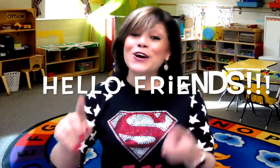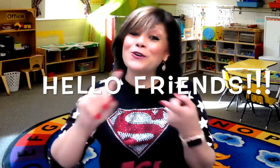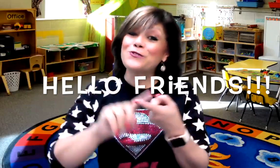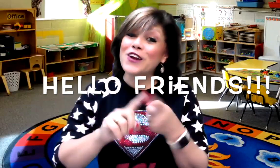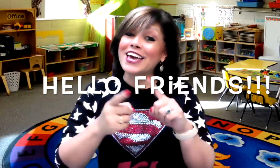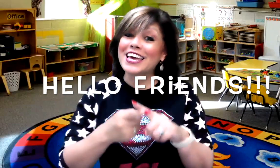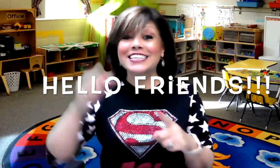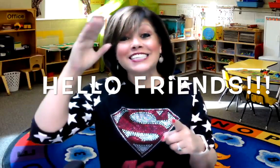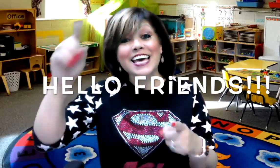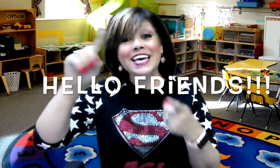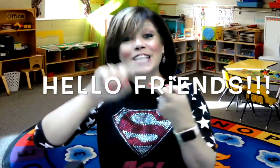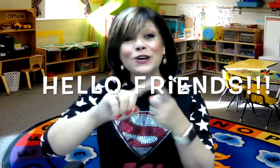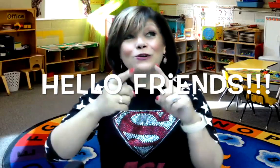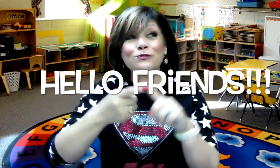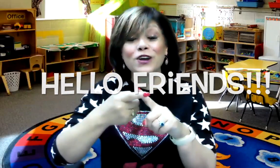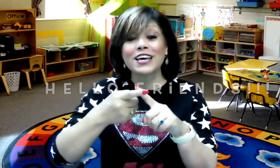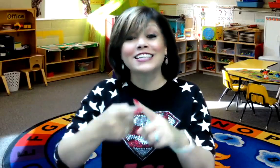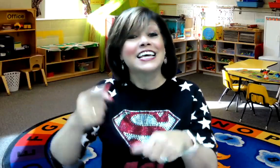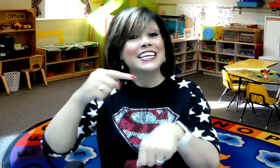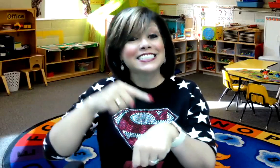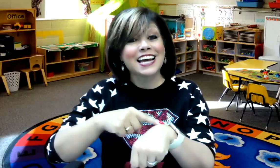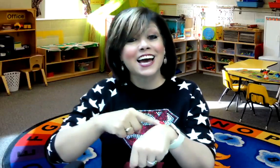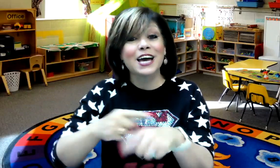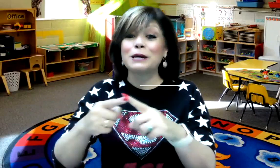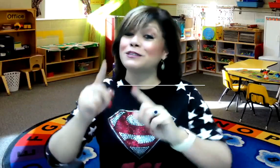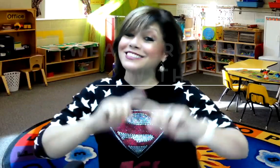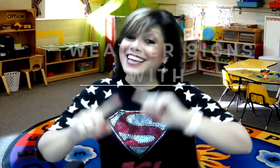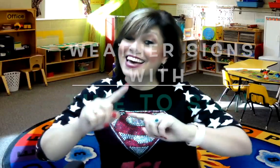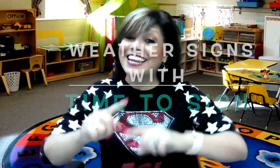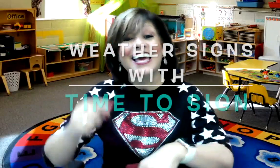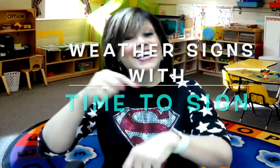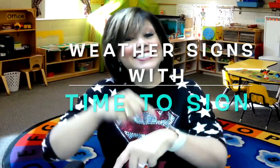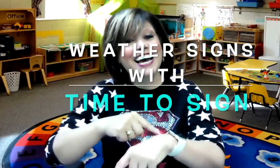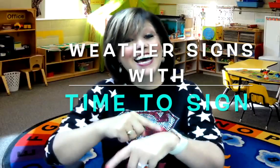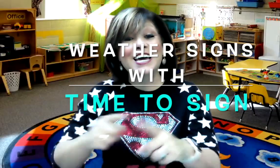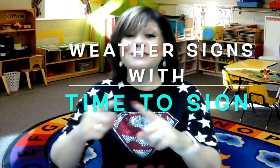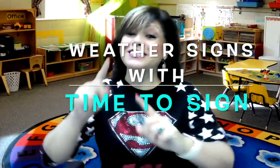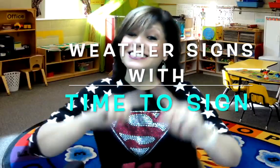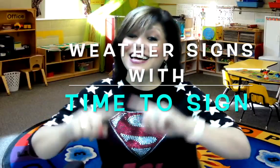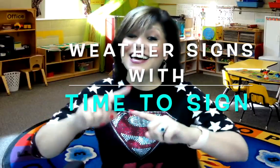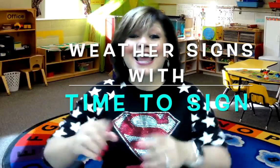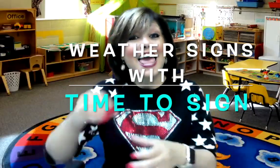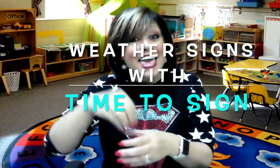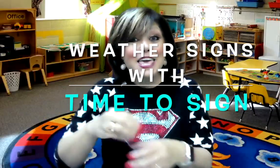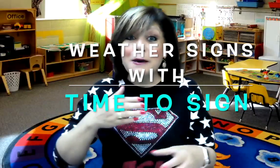Hello, friends. Hello, friends. It's time to sign. It's time to sign. In